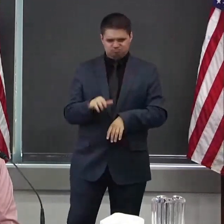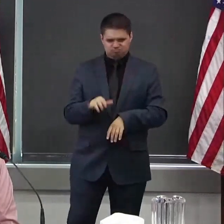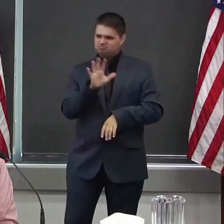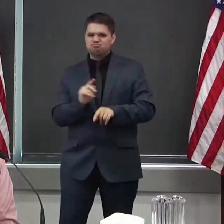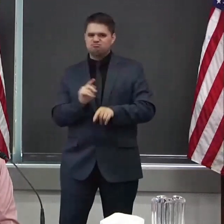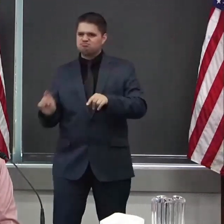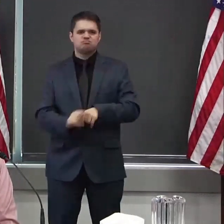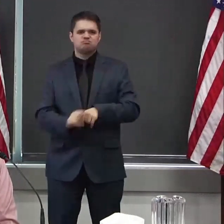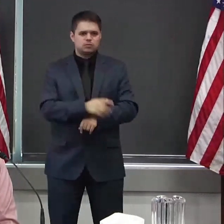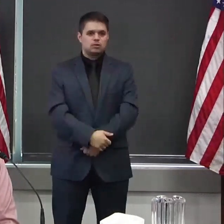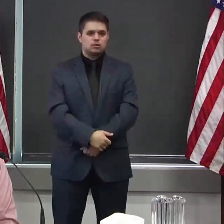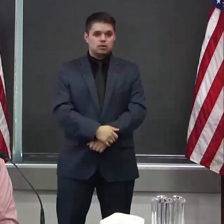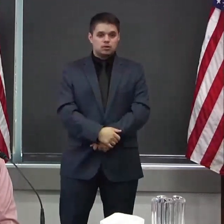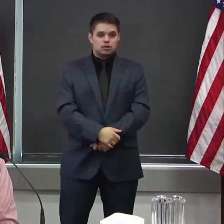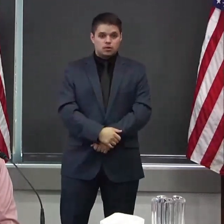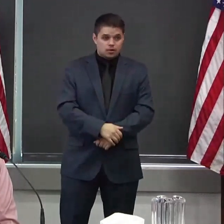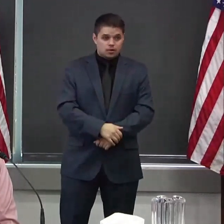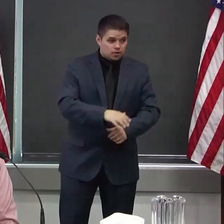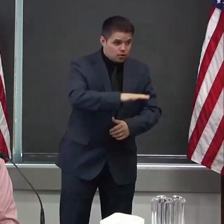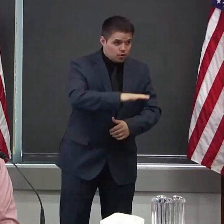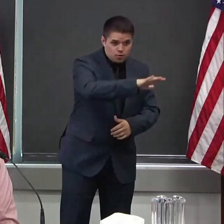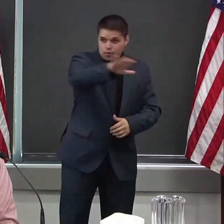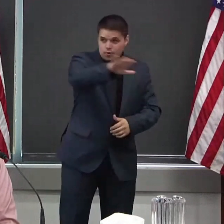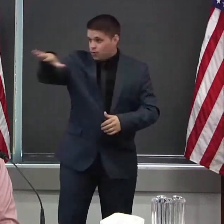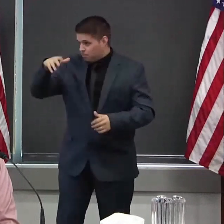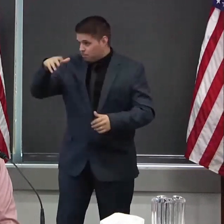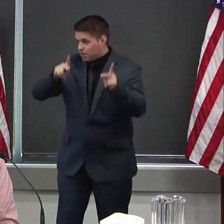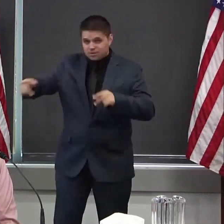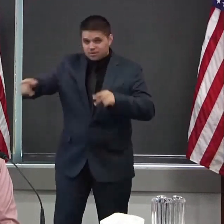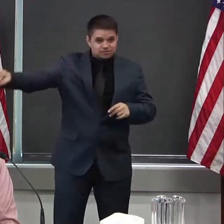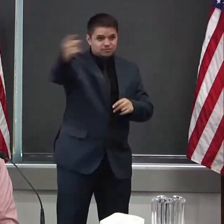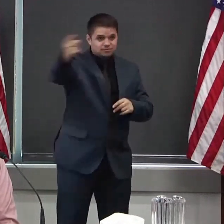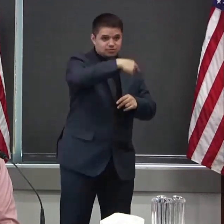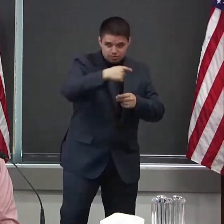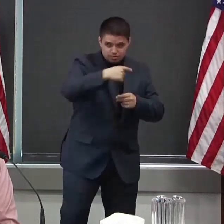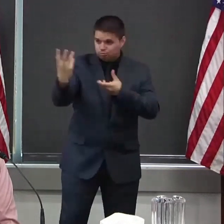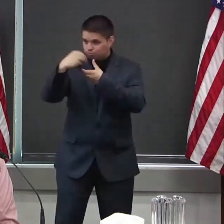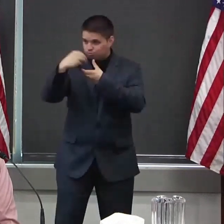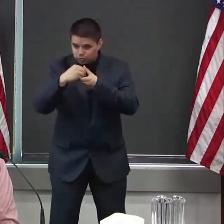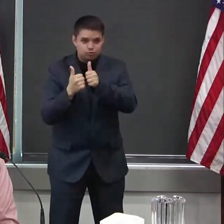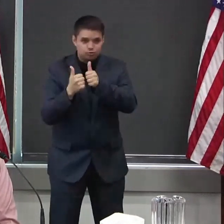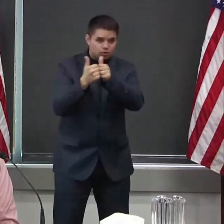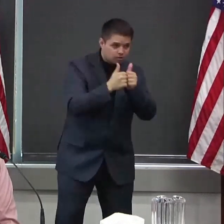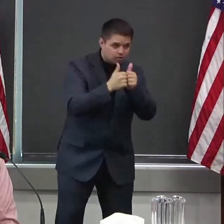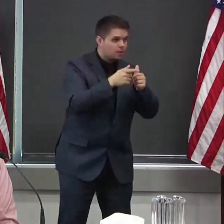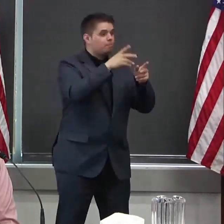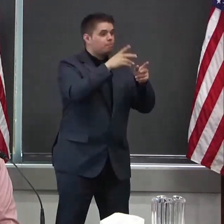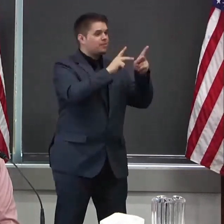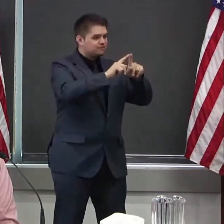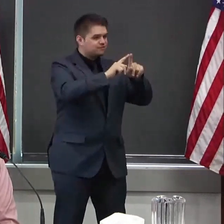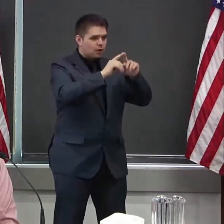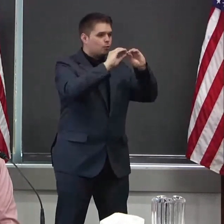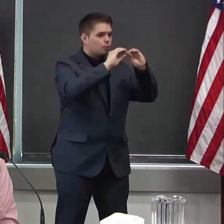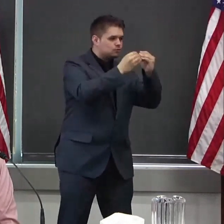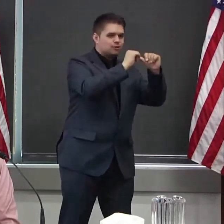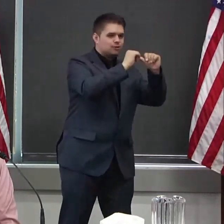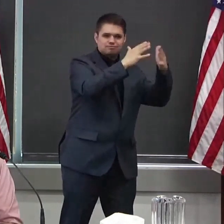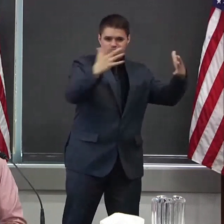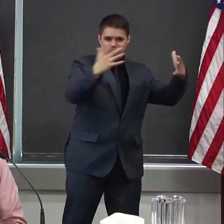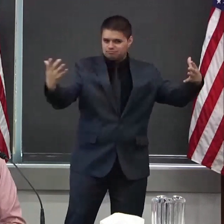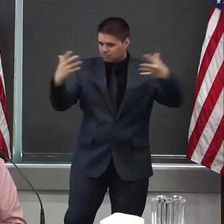together. State, local, and tribal public health will use every tool we have to keep people safe as counties